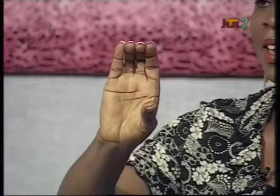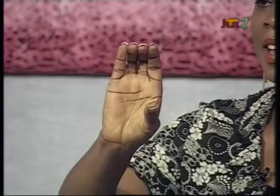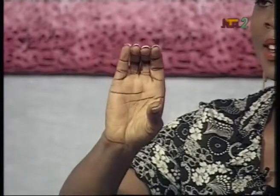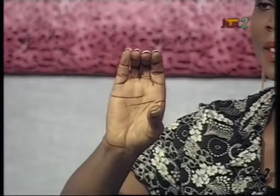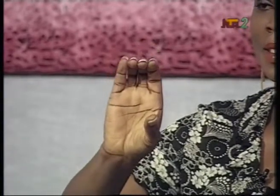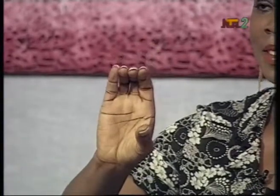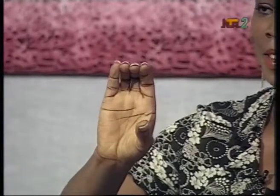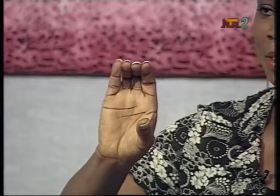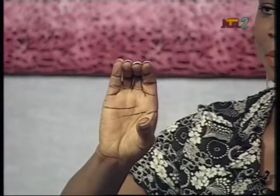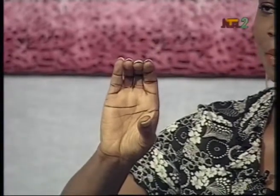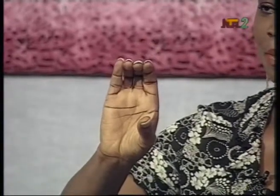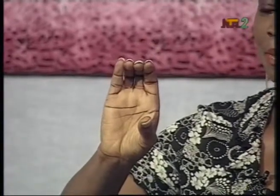Then C.